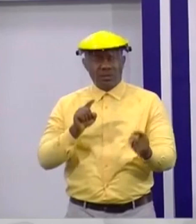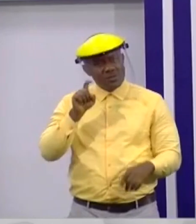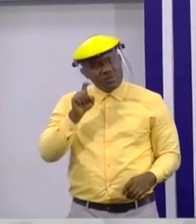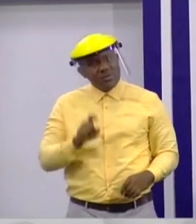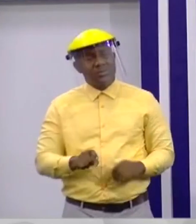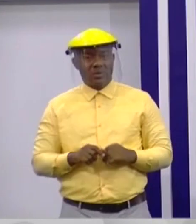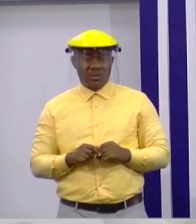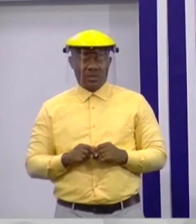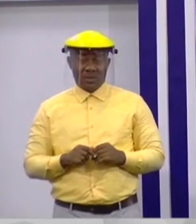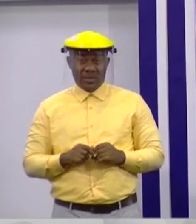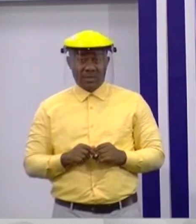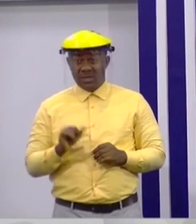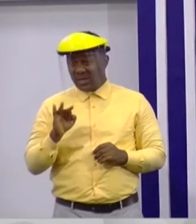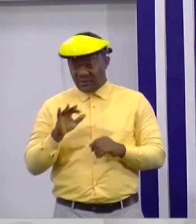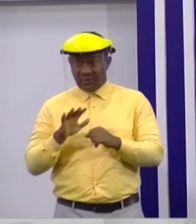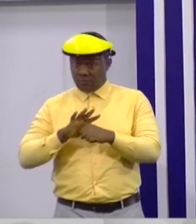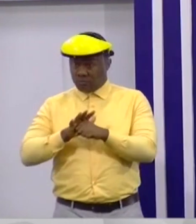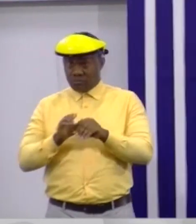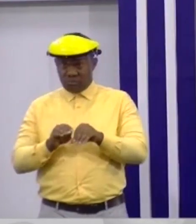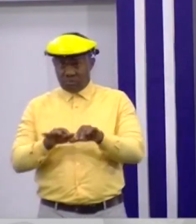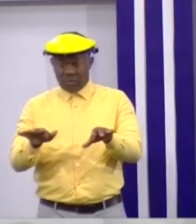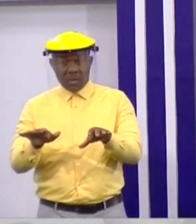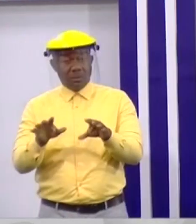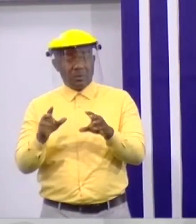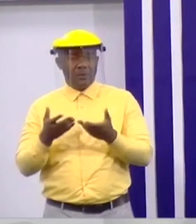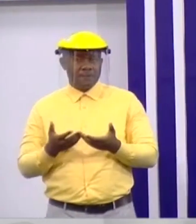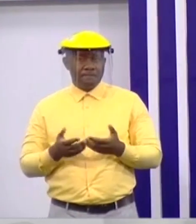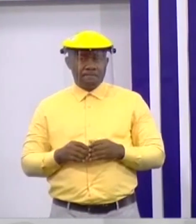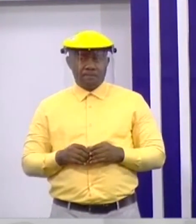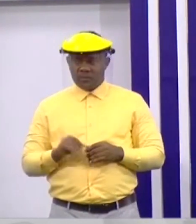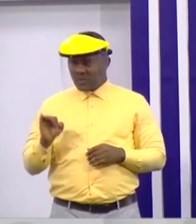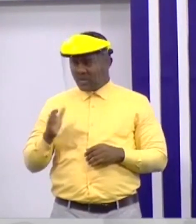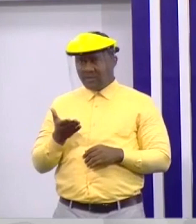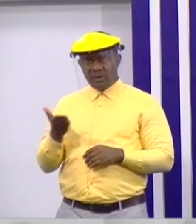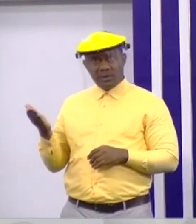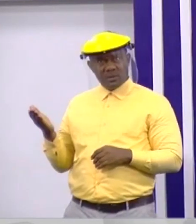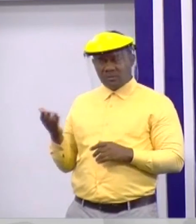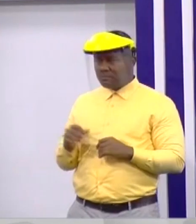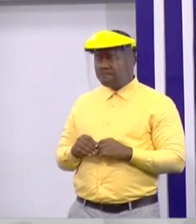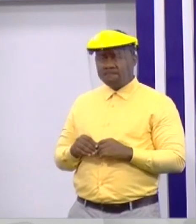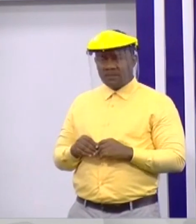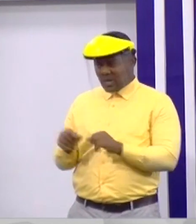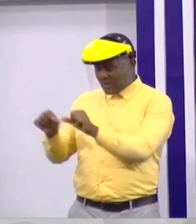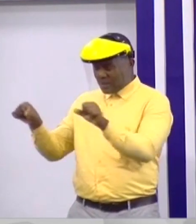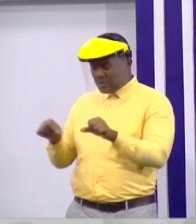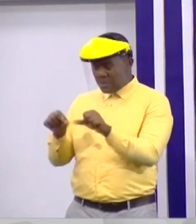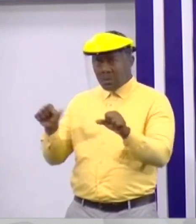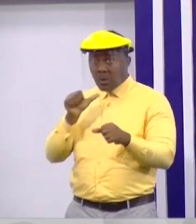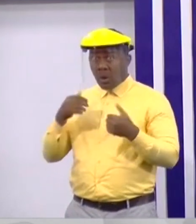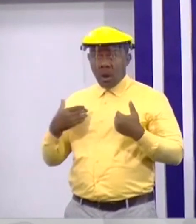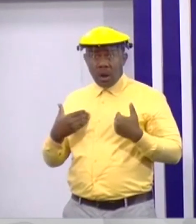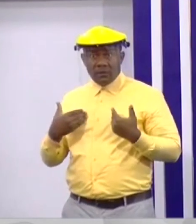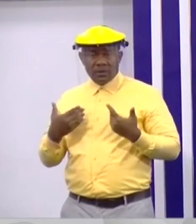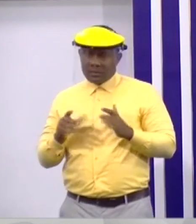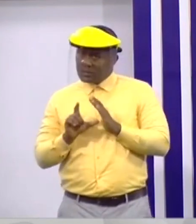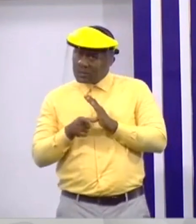to contain. If we didn't have these hotspots, the number of cases, as you can see, would have